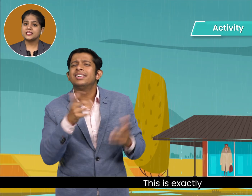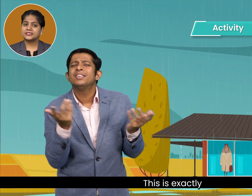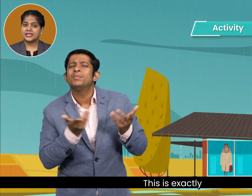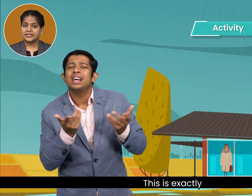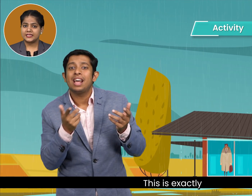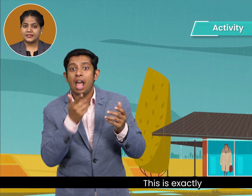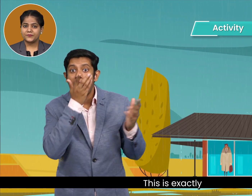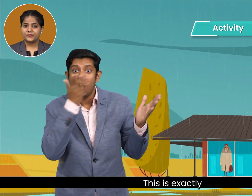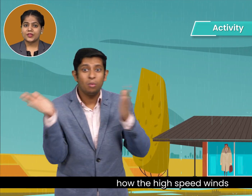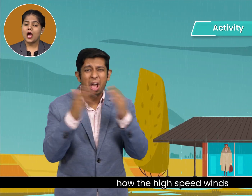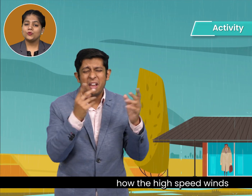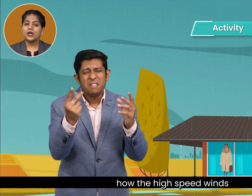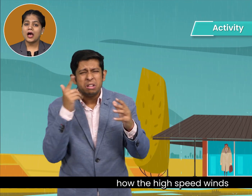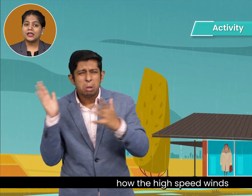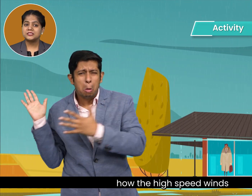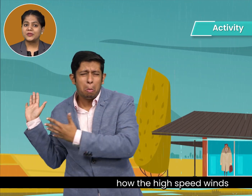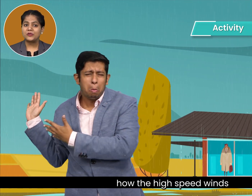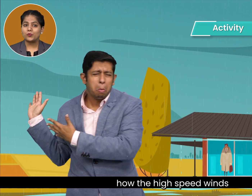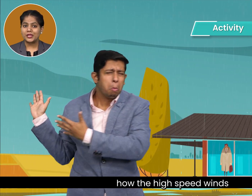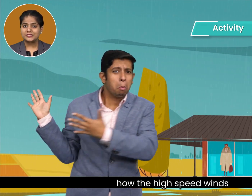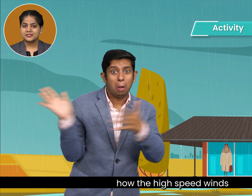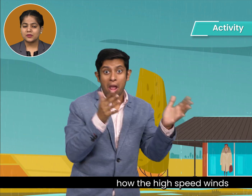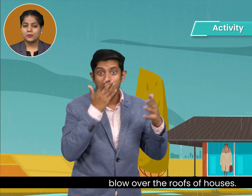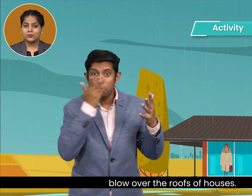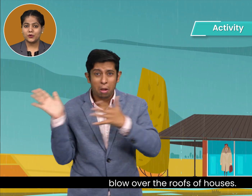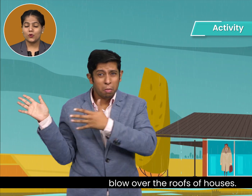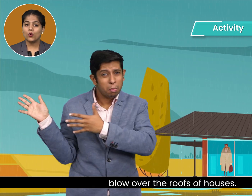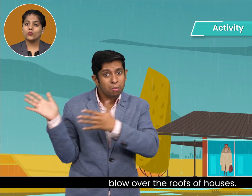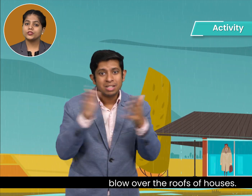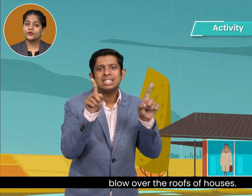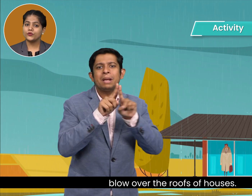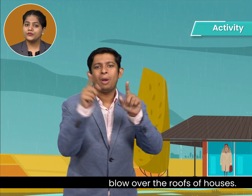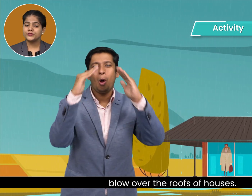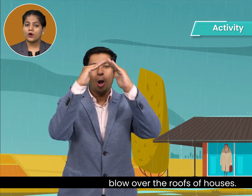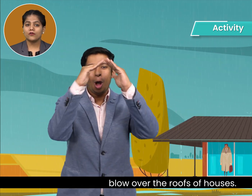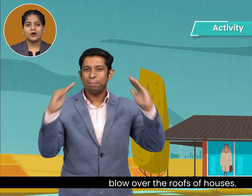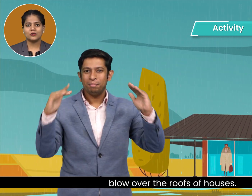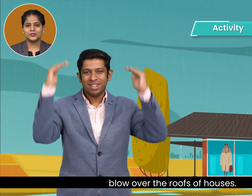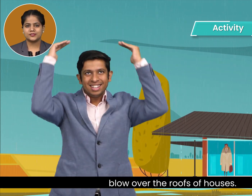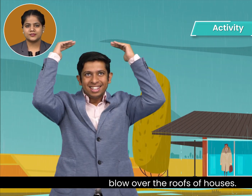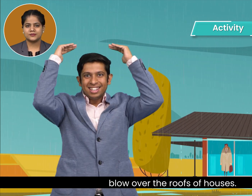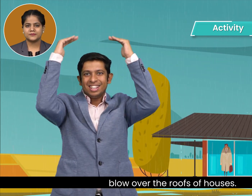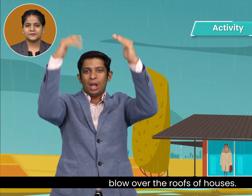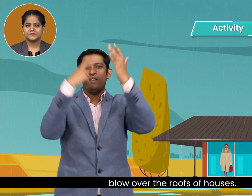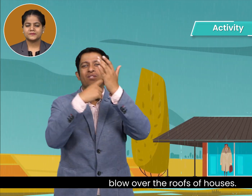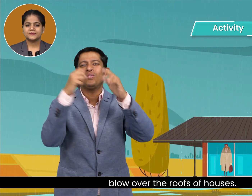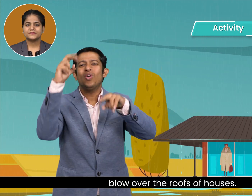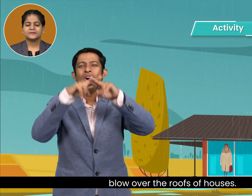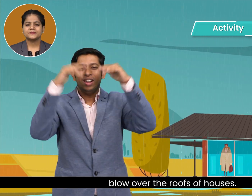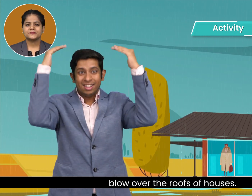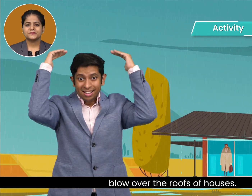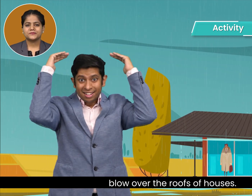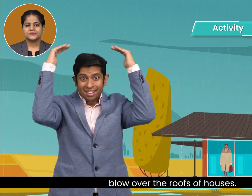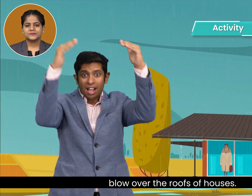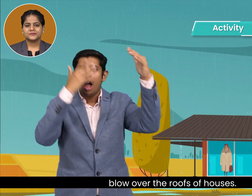This is exactly how the high-speed winds blow over the roofs of houses.